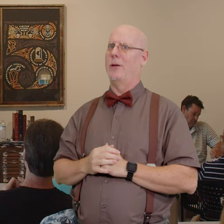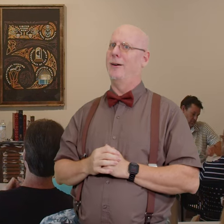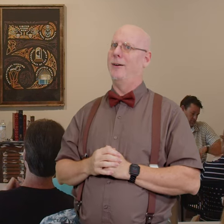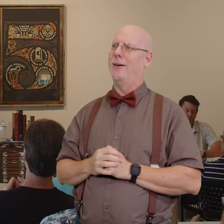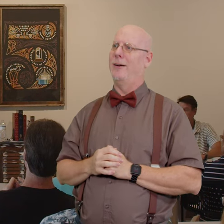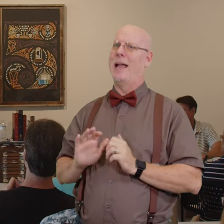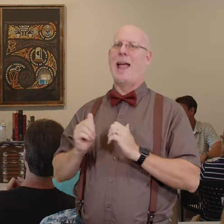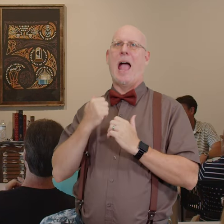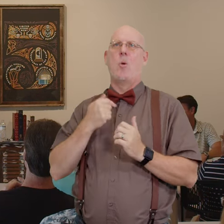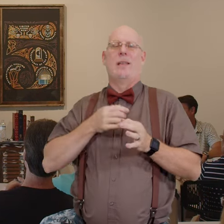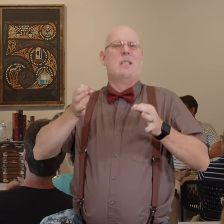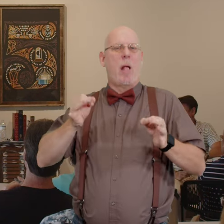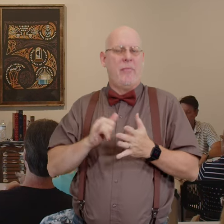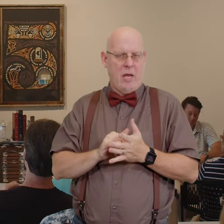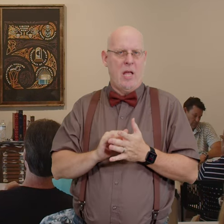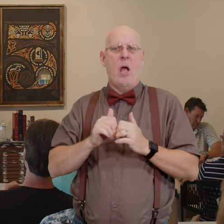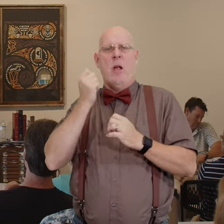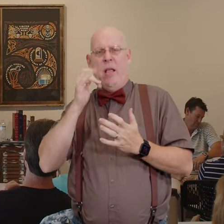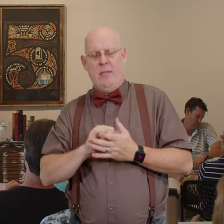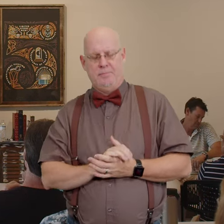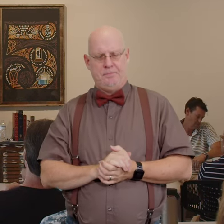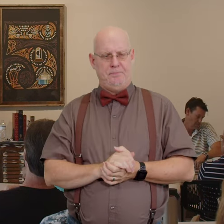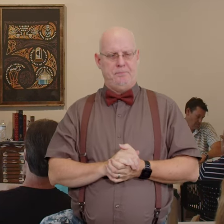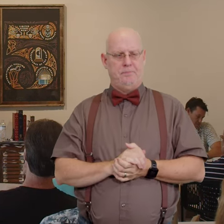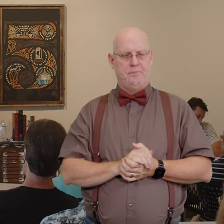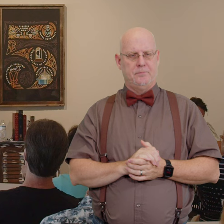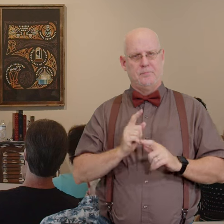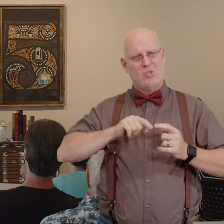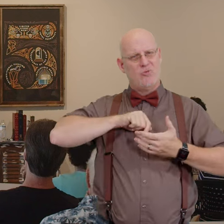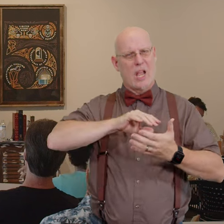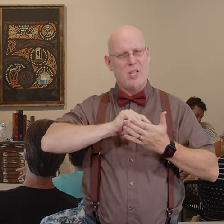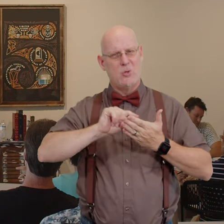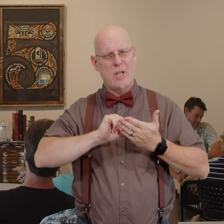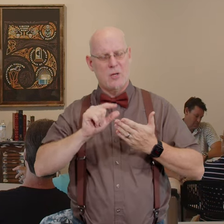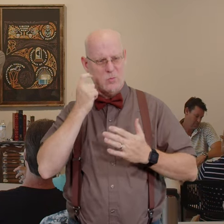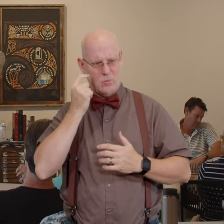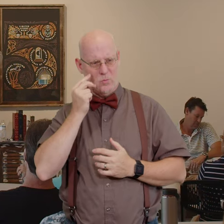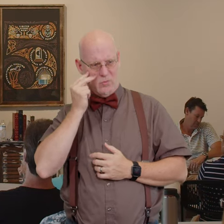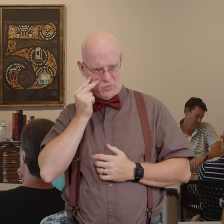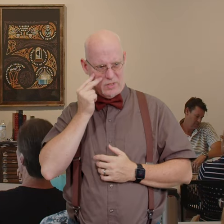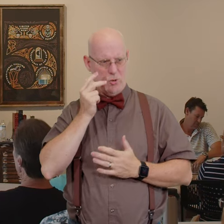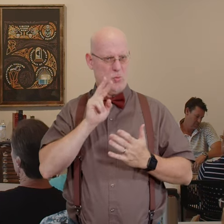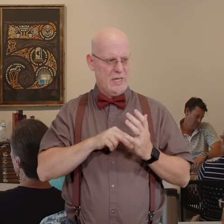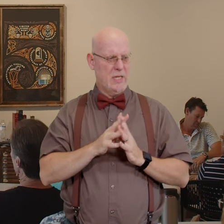people. And that's how we explain that. That's how we understand it. But when you study the text, just from what we